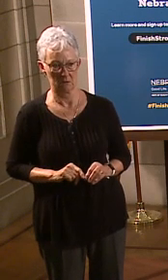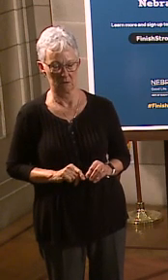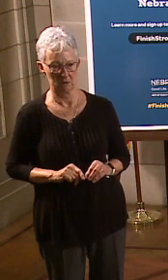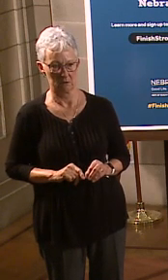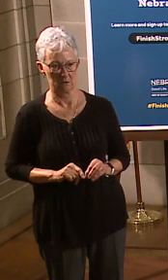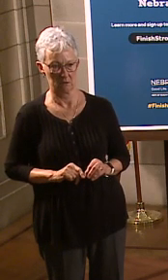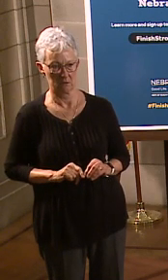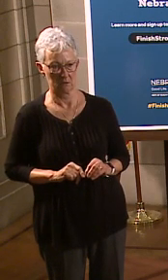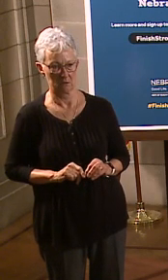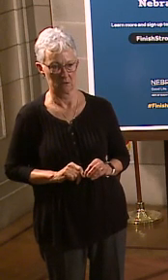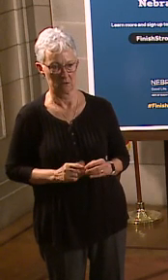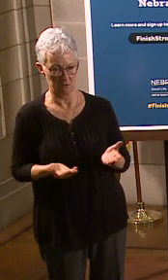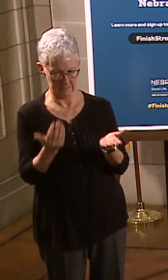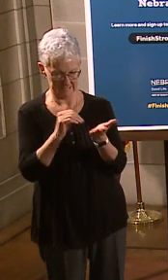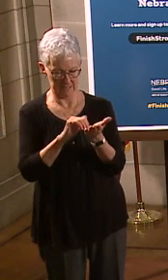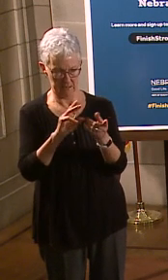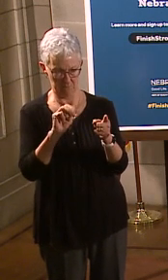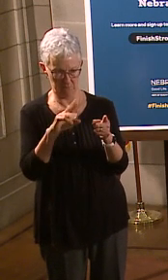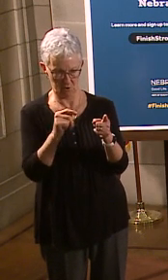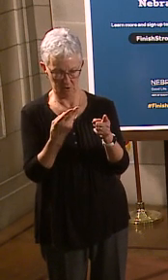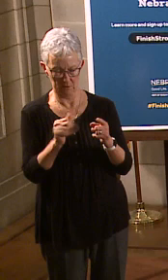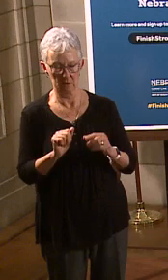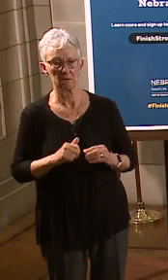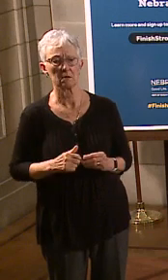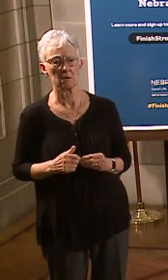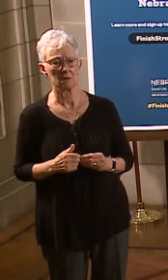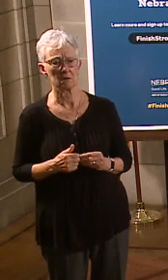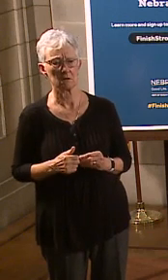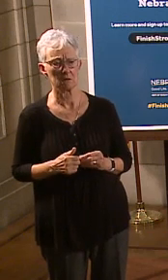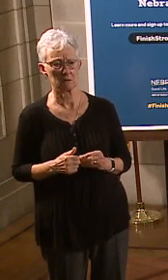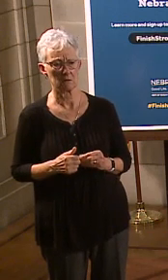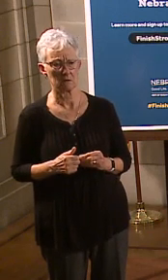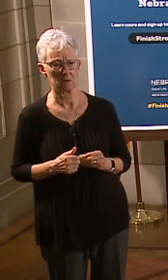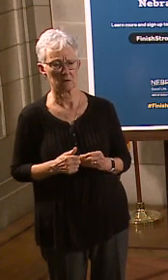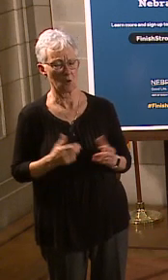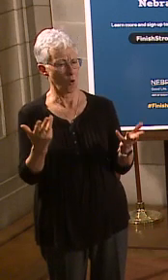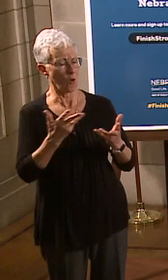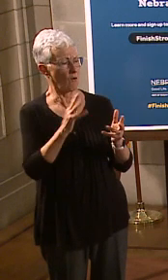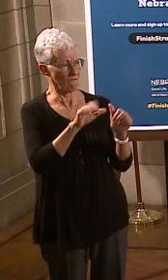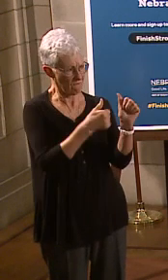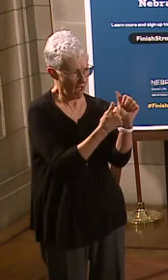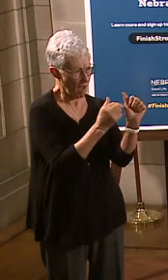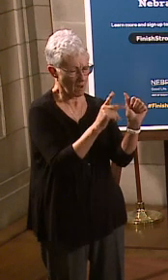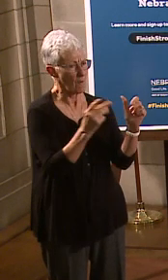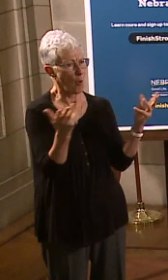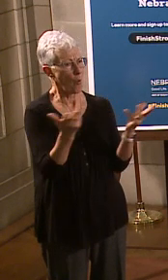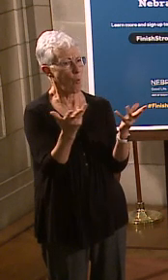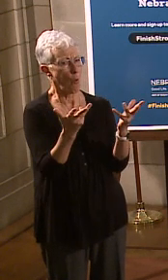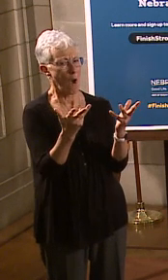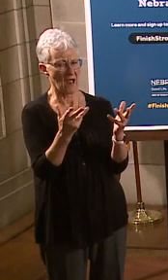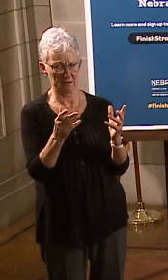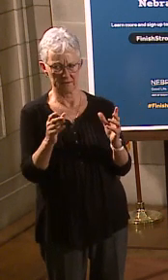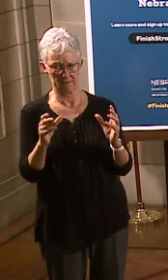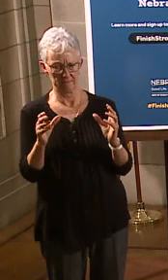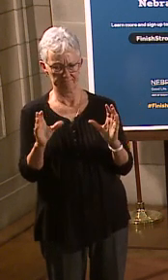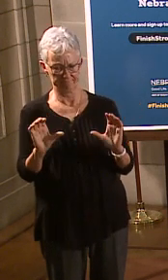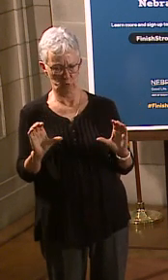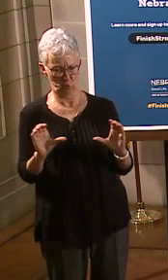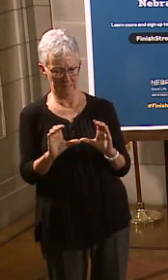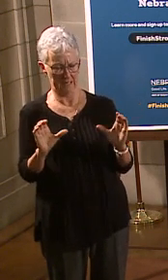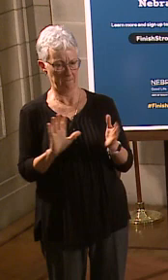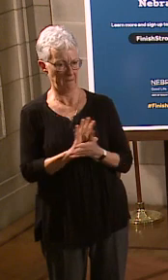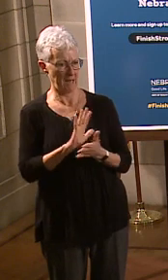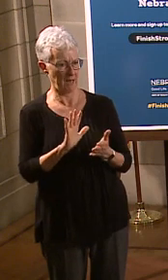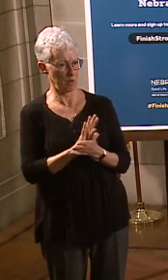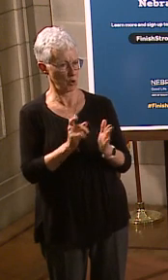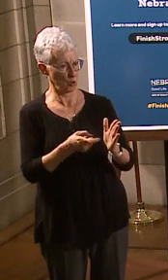Yeah, Martha. Just to follow up though, what credentials are you looking for? Well, I believe in your own article, you said